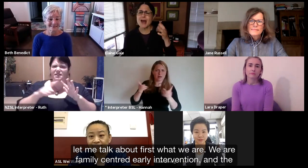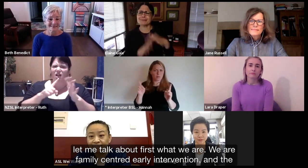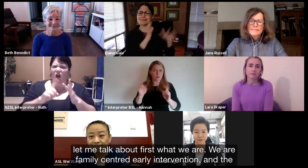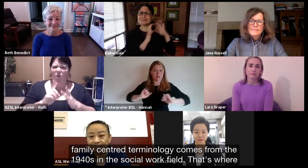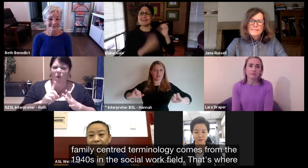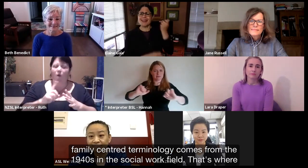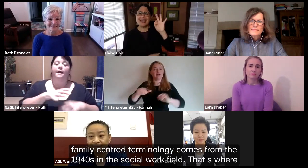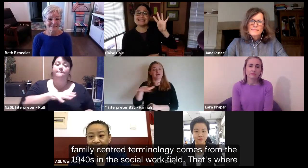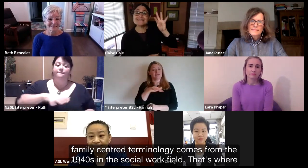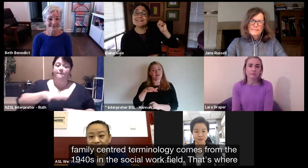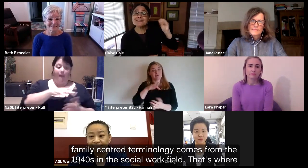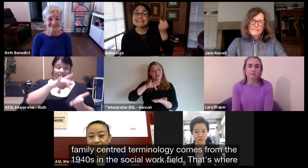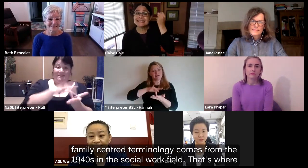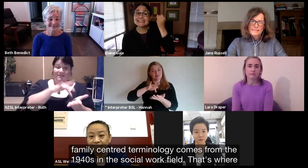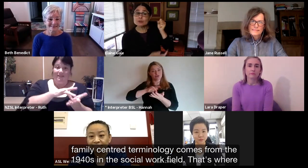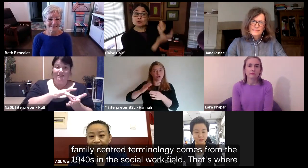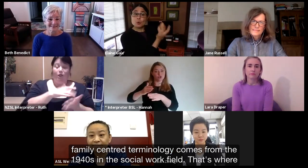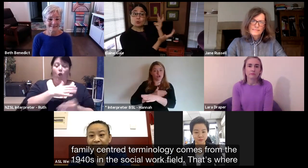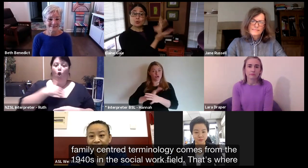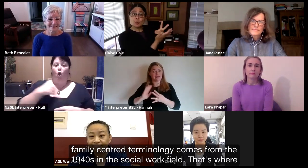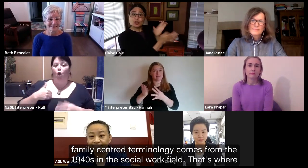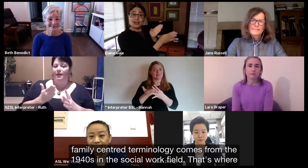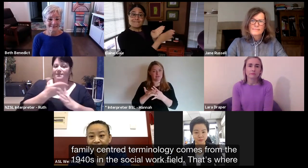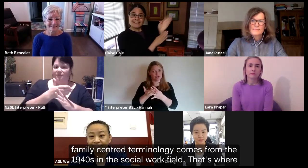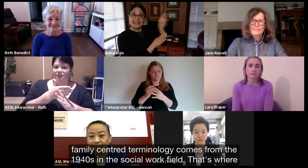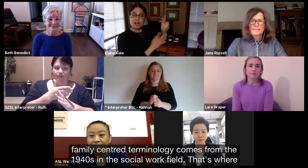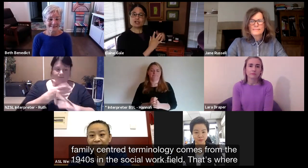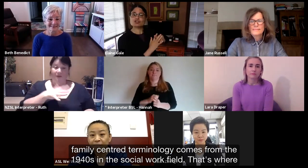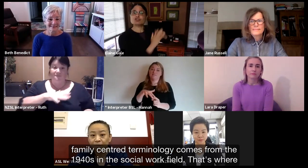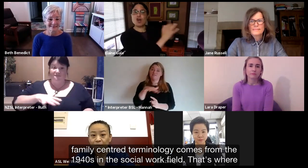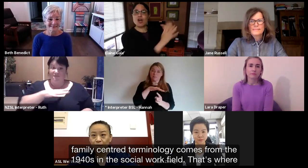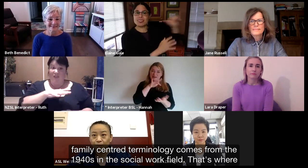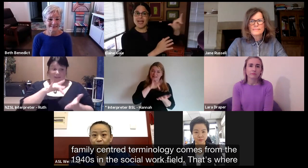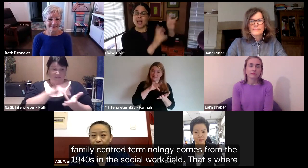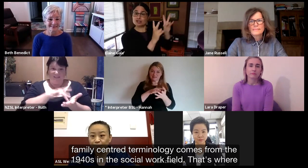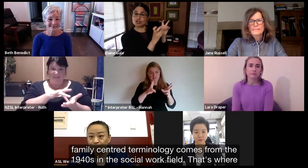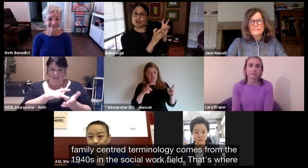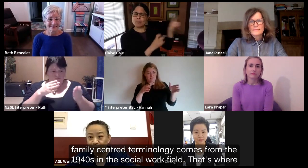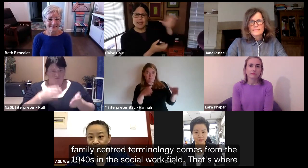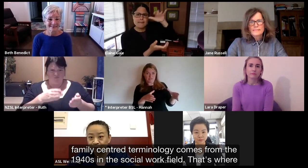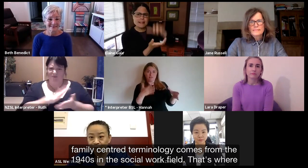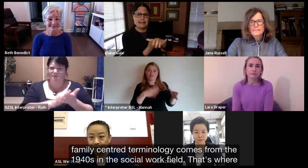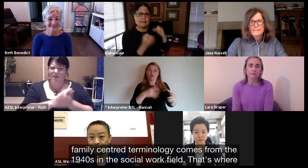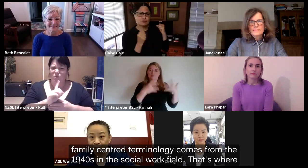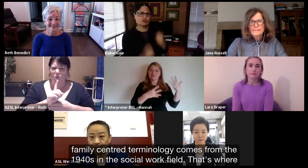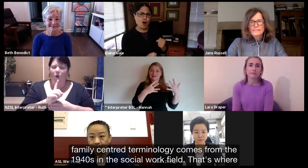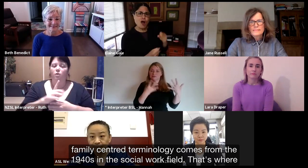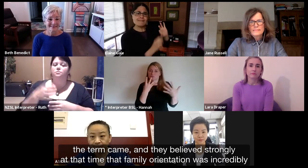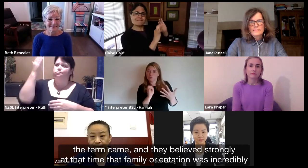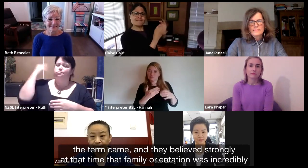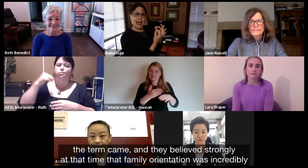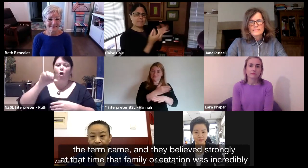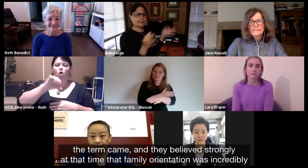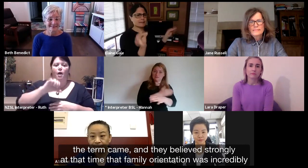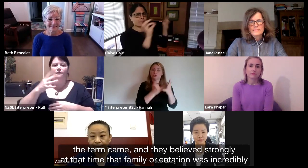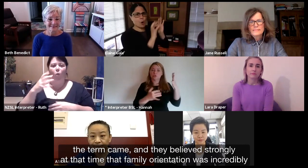and the family-centered terminology comes from the 1940s in the social work field. That's where